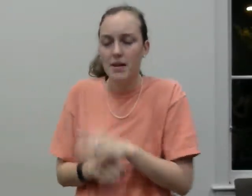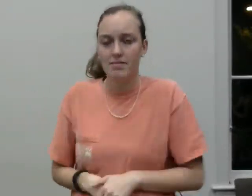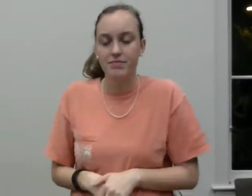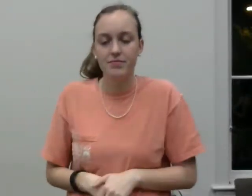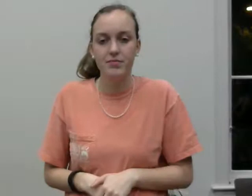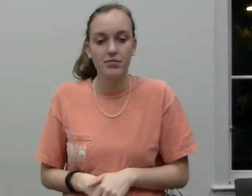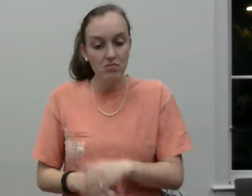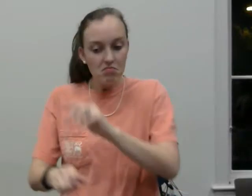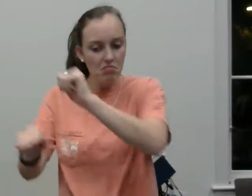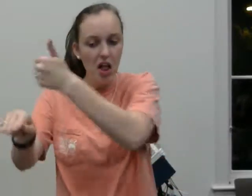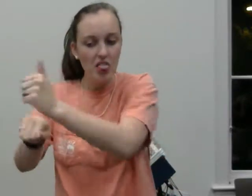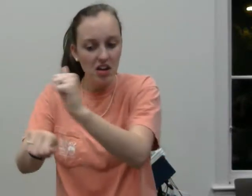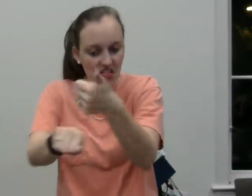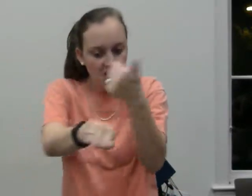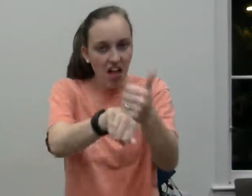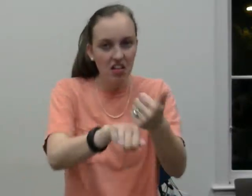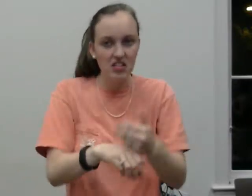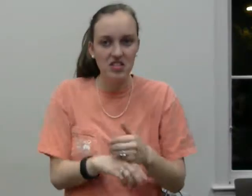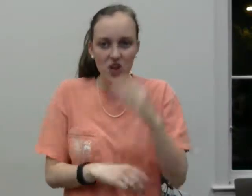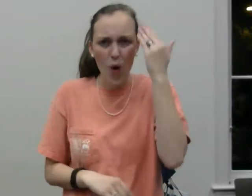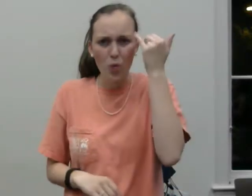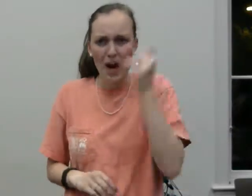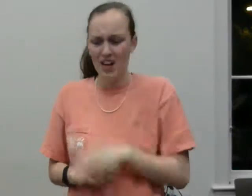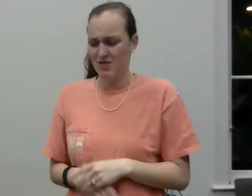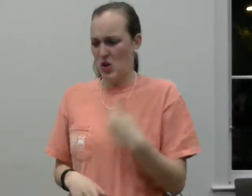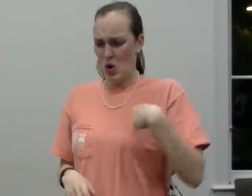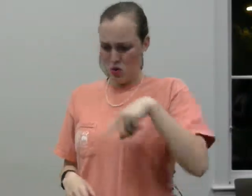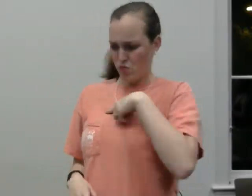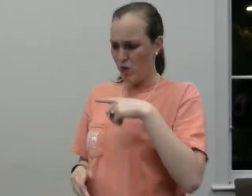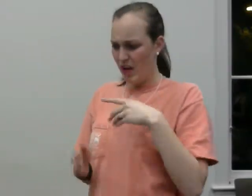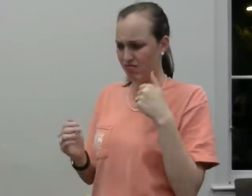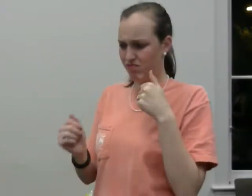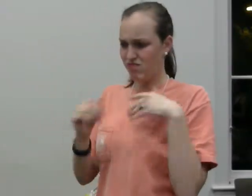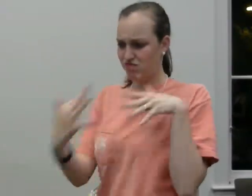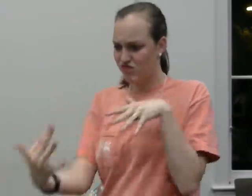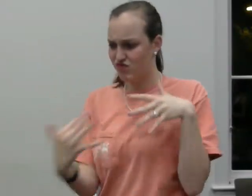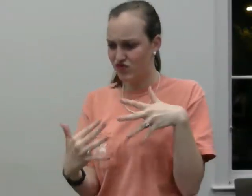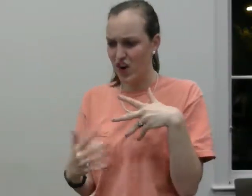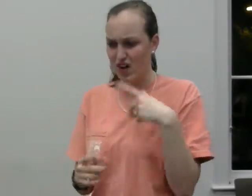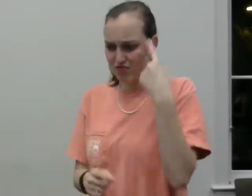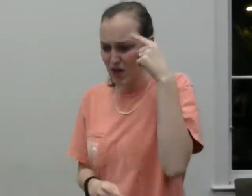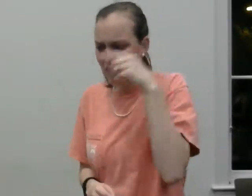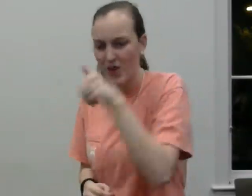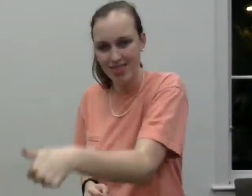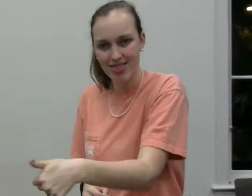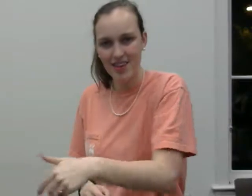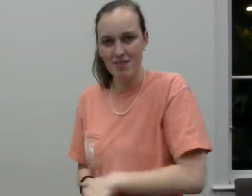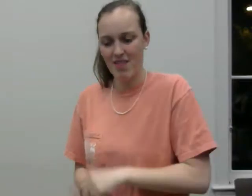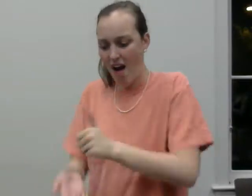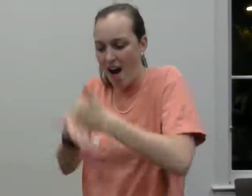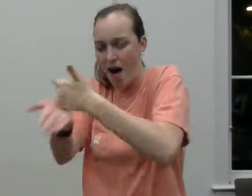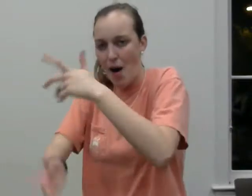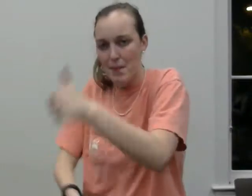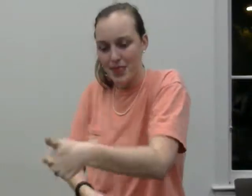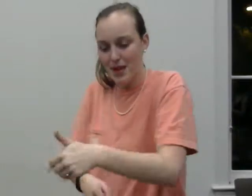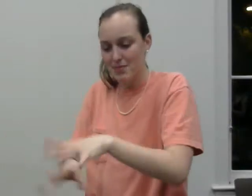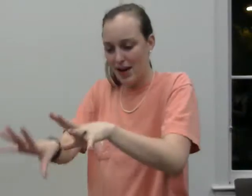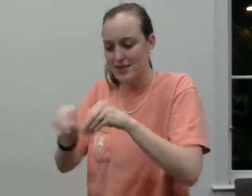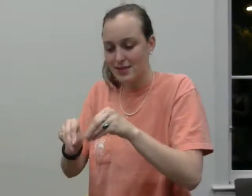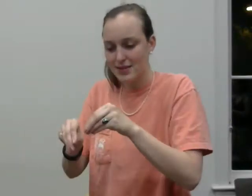pay. And this is what really ticks off the colonists, right? This is kind of what sets everything in motion. The cost of war. So